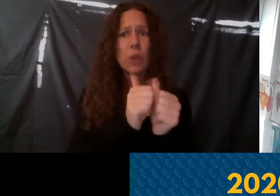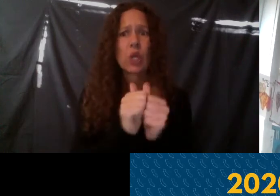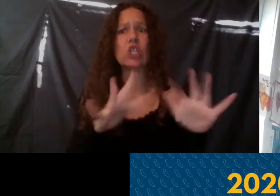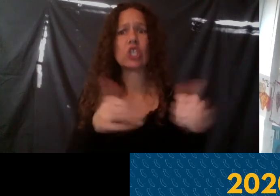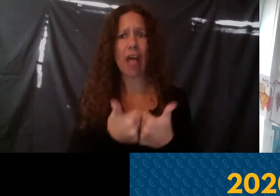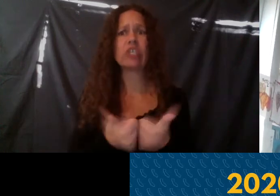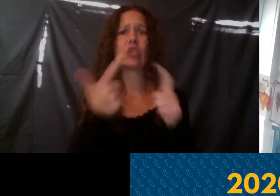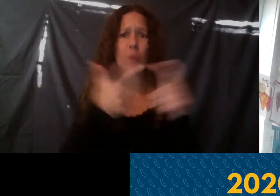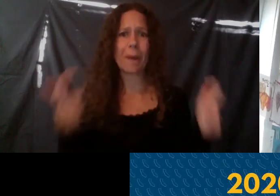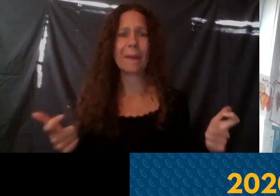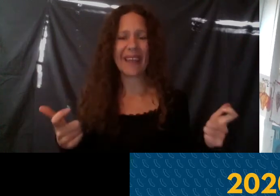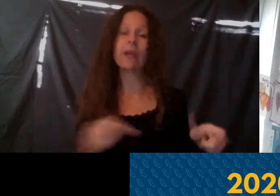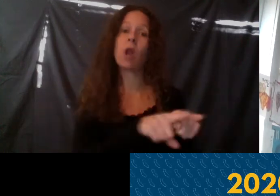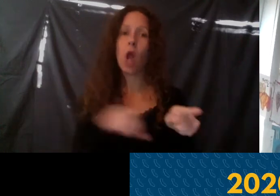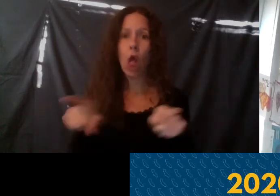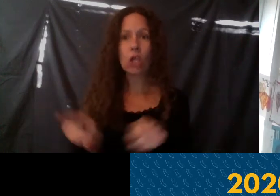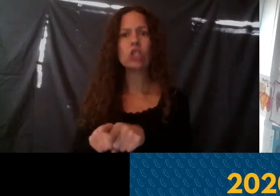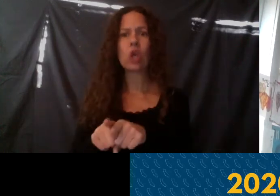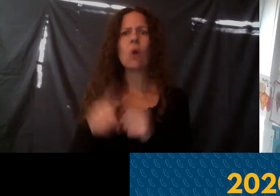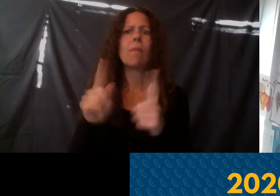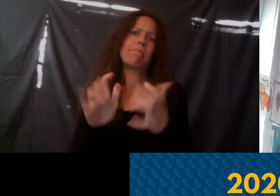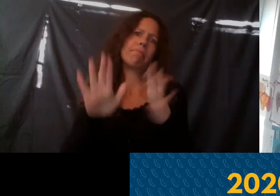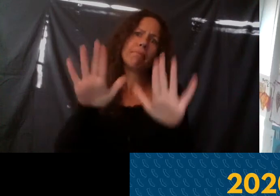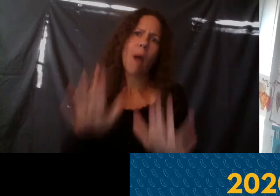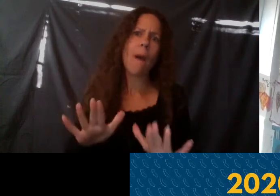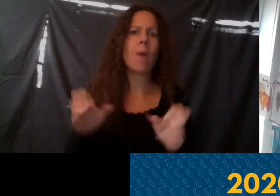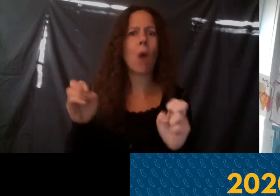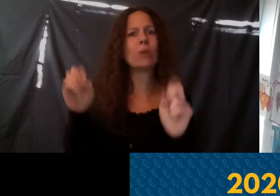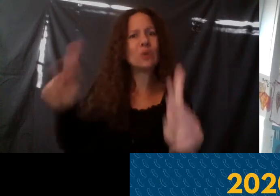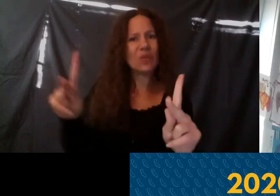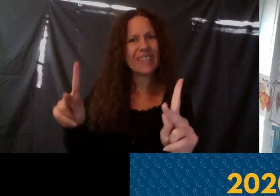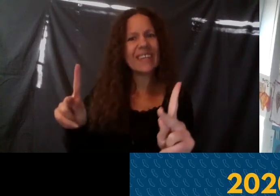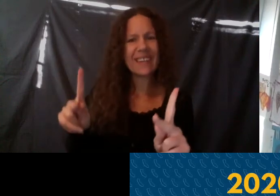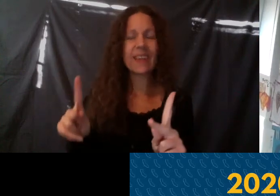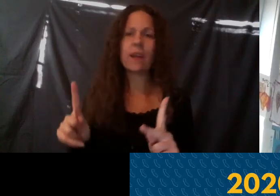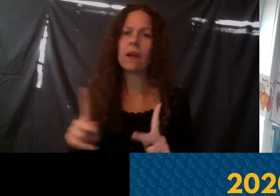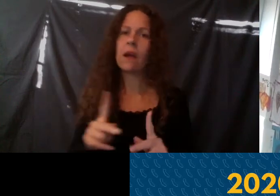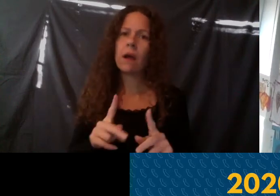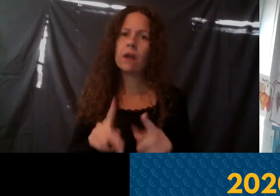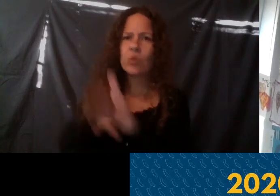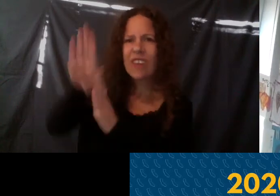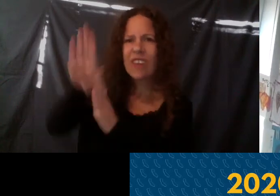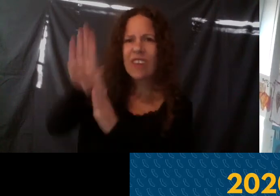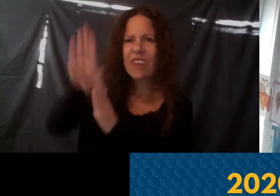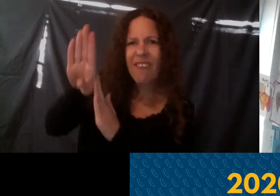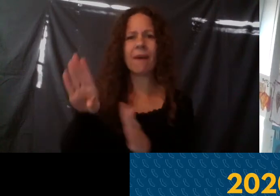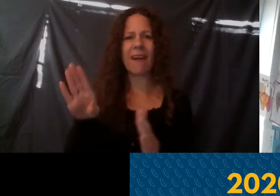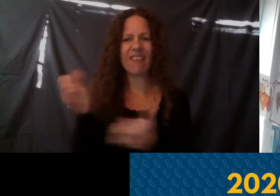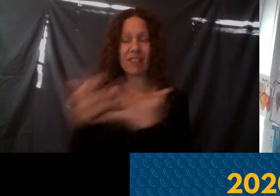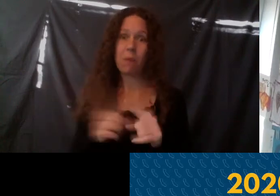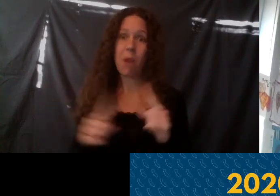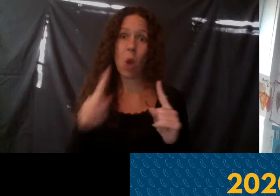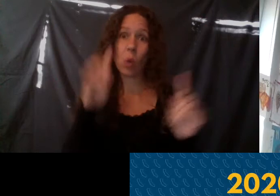great opportunity to build our grassroots capacity and win on key races. But what we didn't know was just how unprecedented the challenges